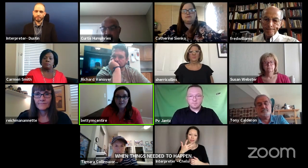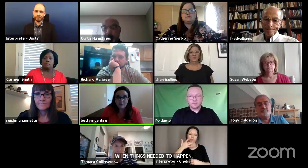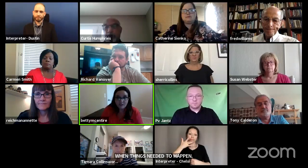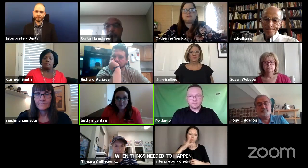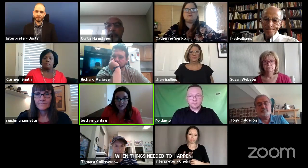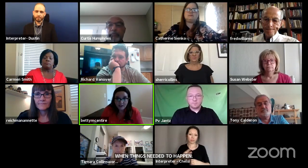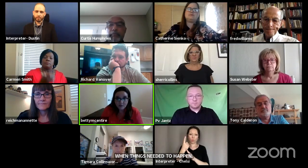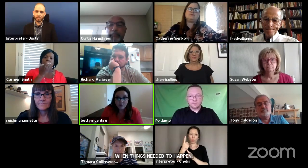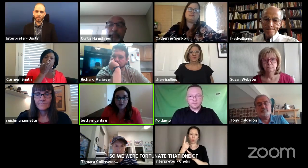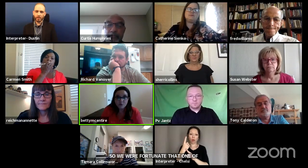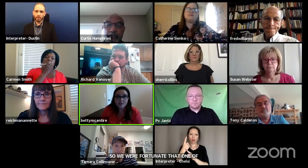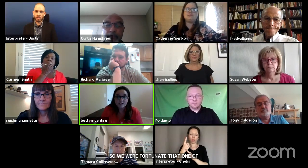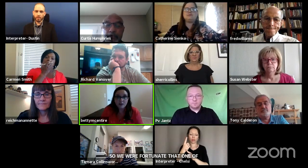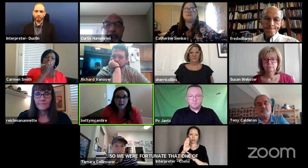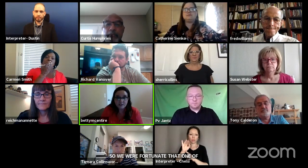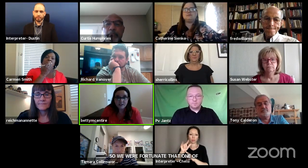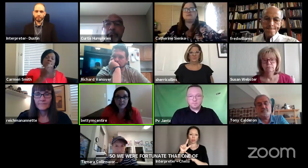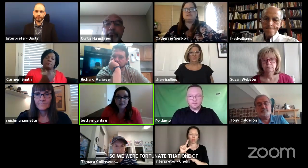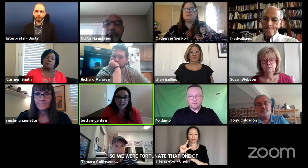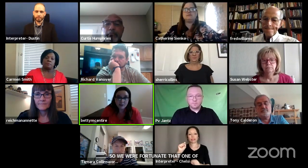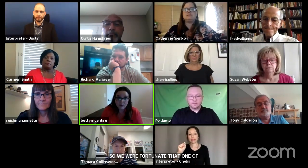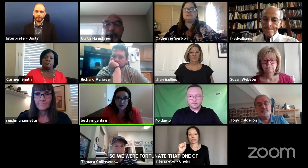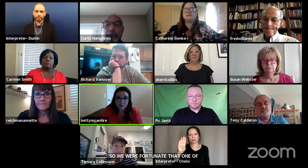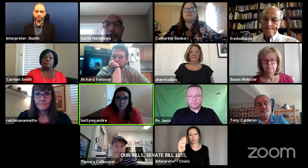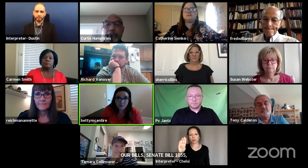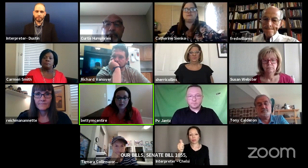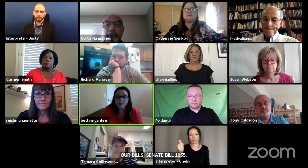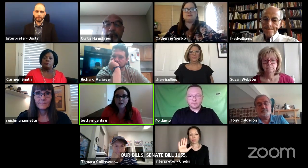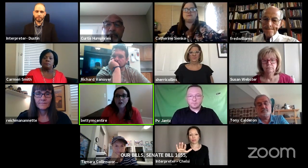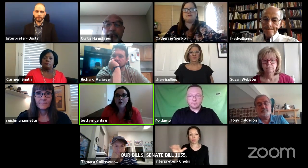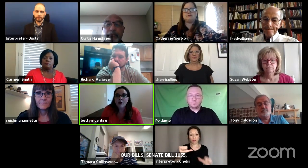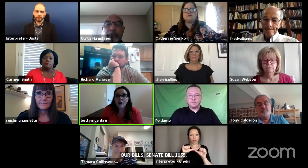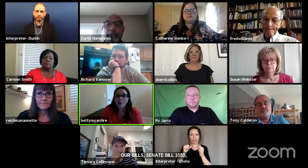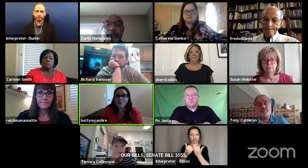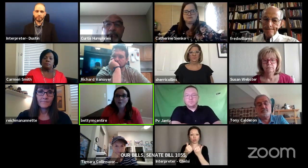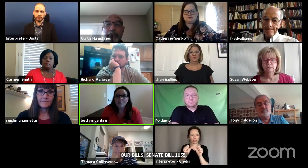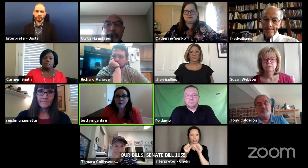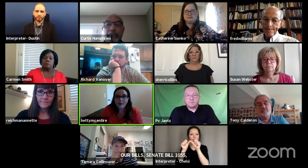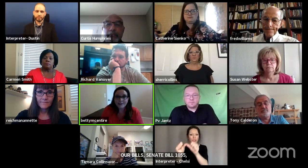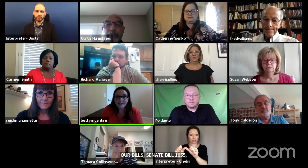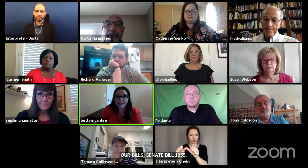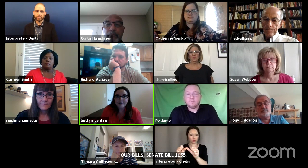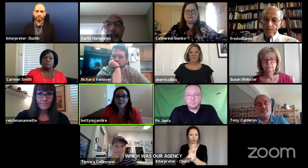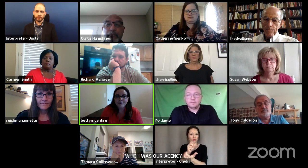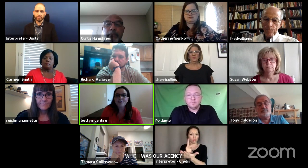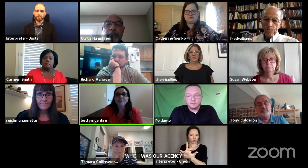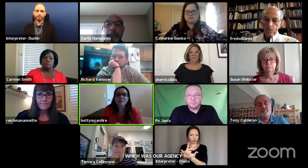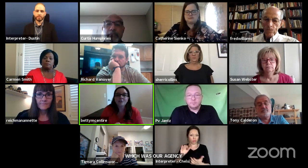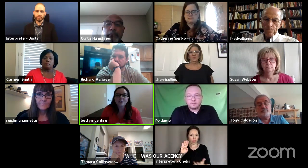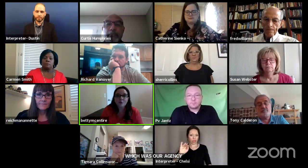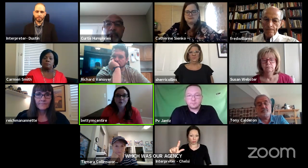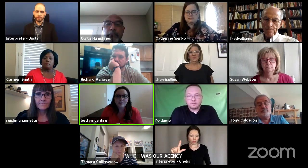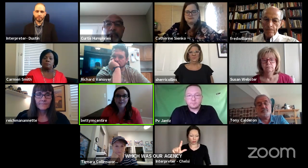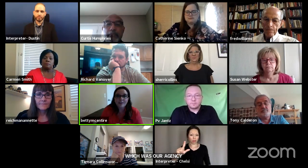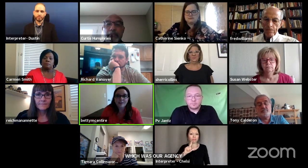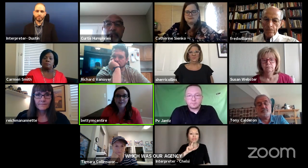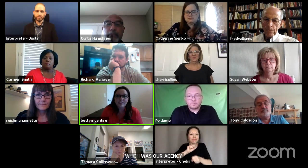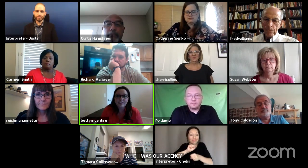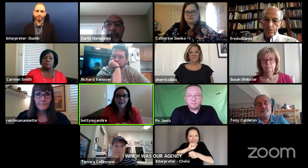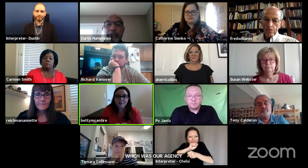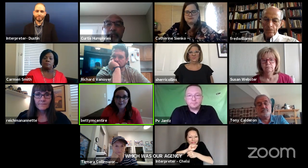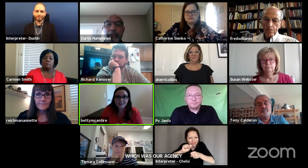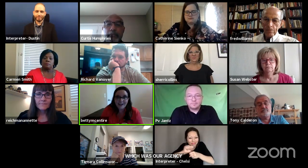Bill 1055, which was our agency continuation bill, went literally to